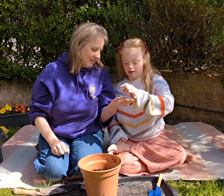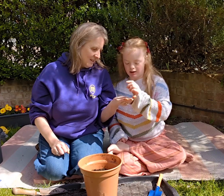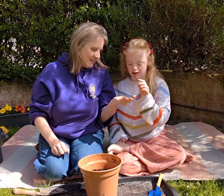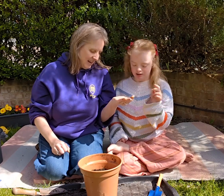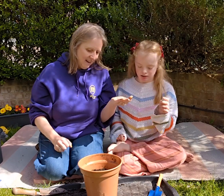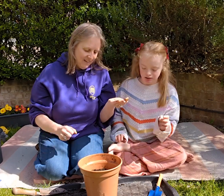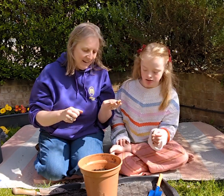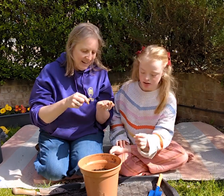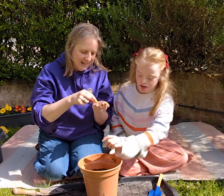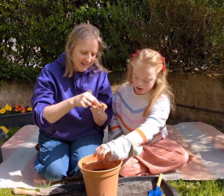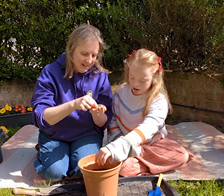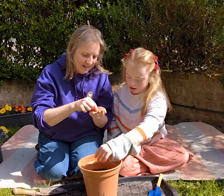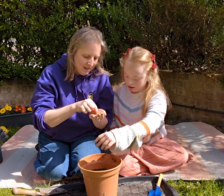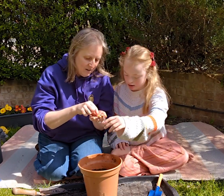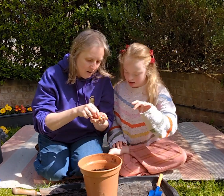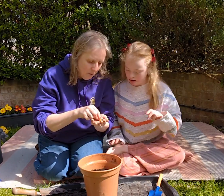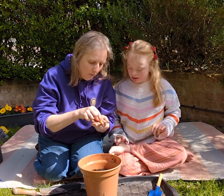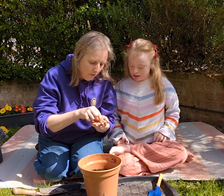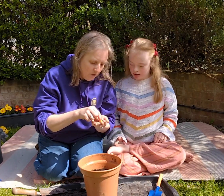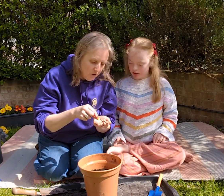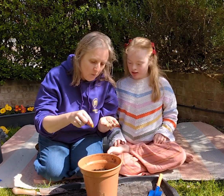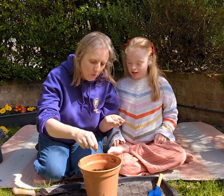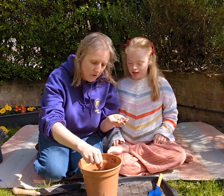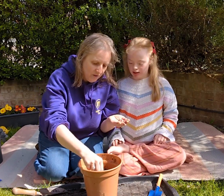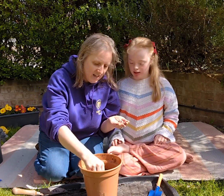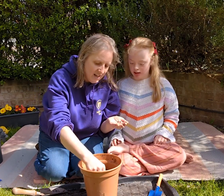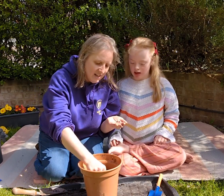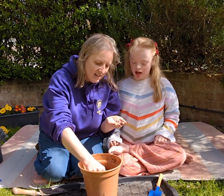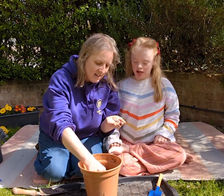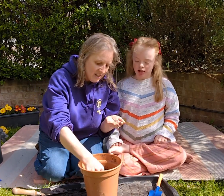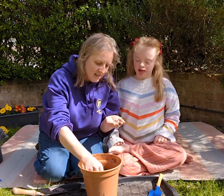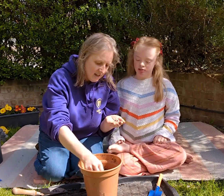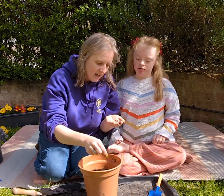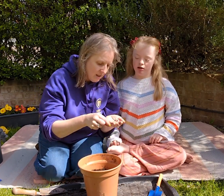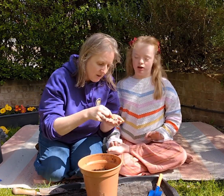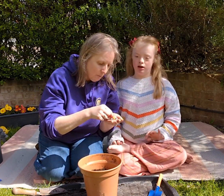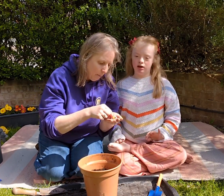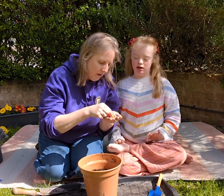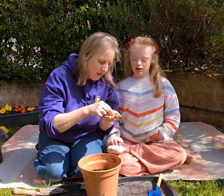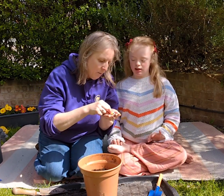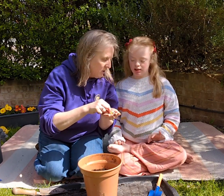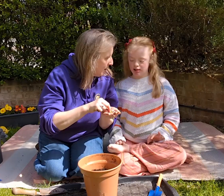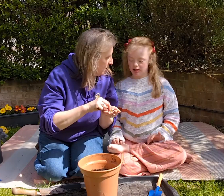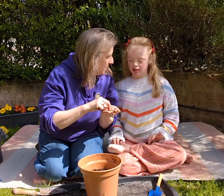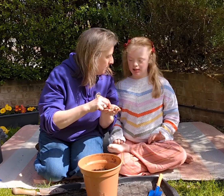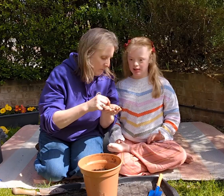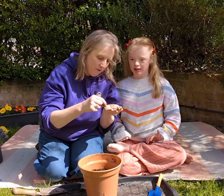That's it. Lovely. So put 2 or 3 together. Should we pop another one? Should we give him a